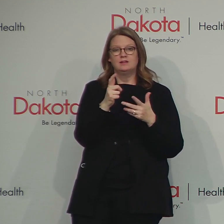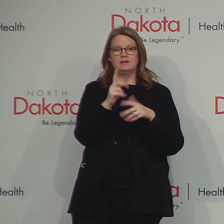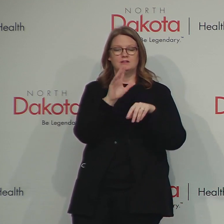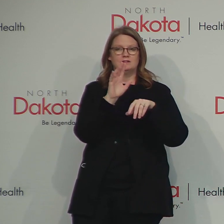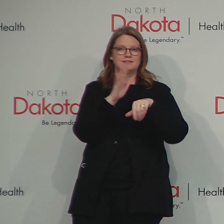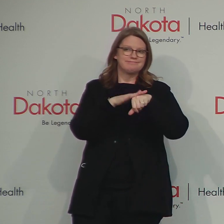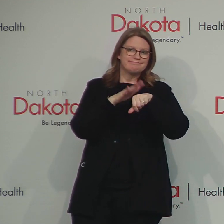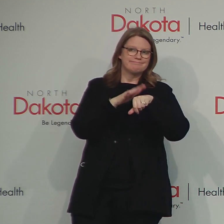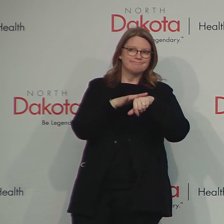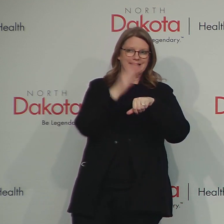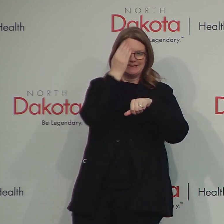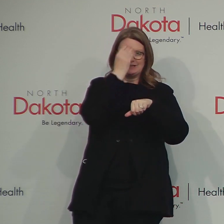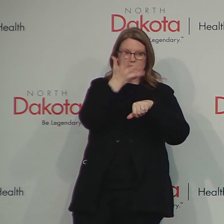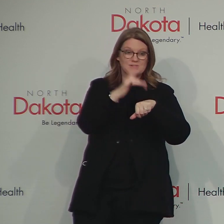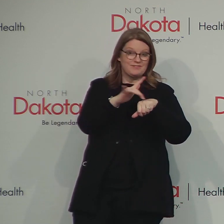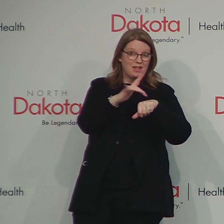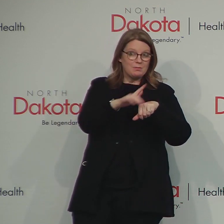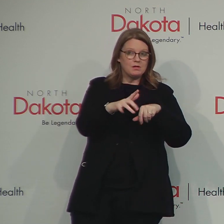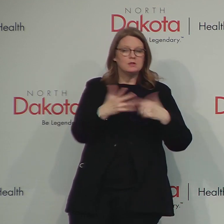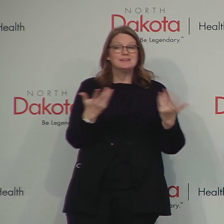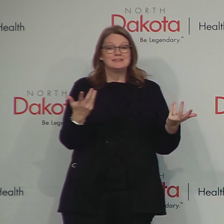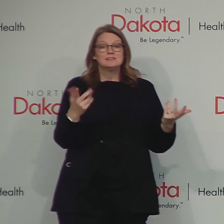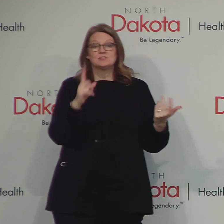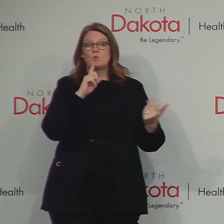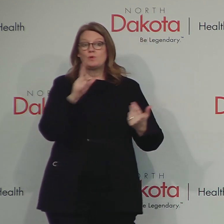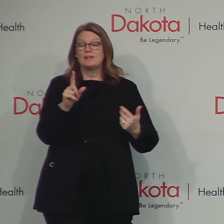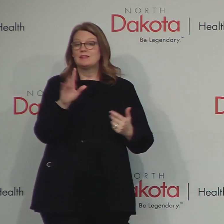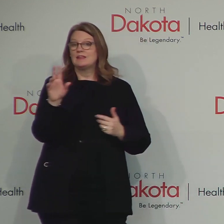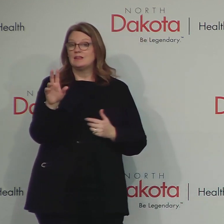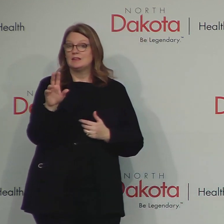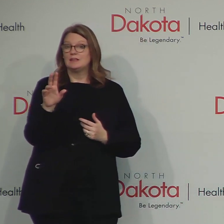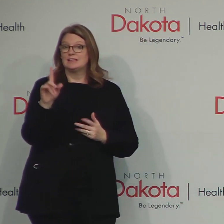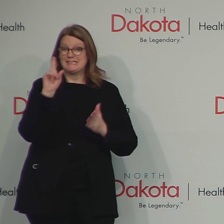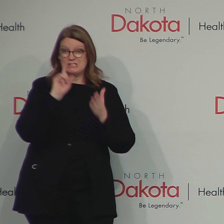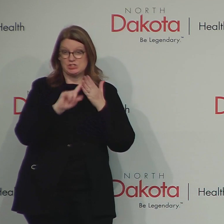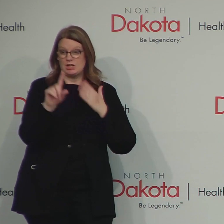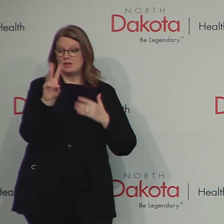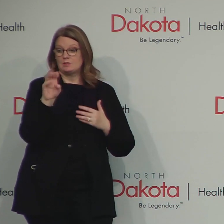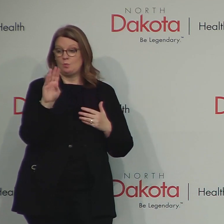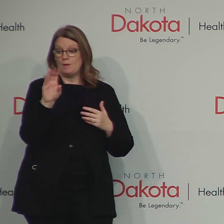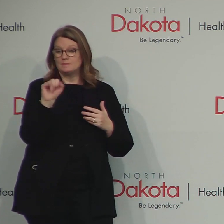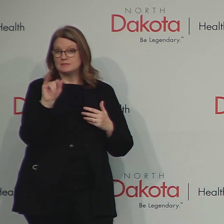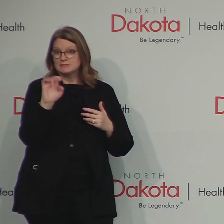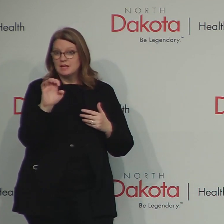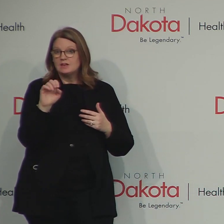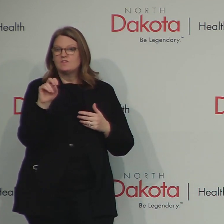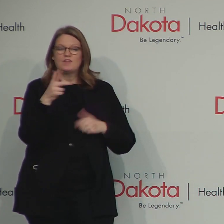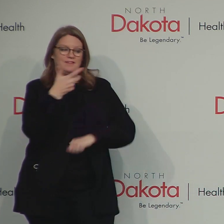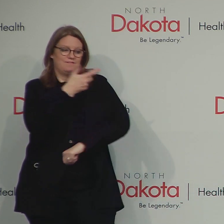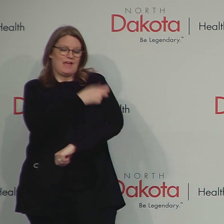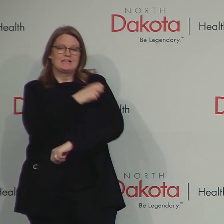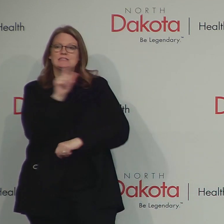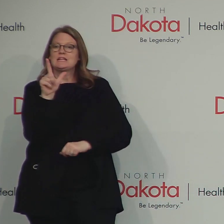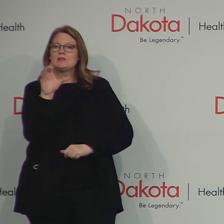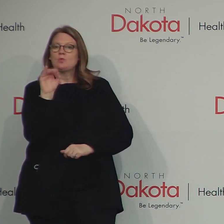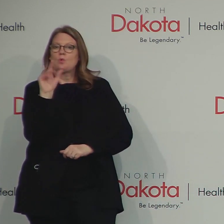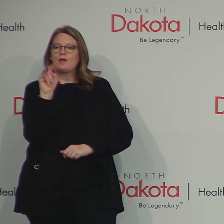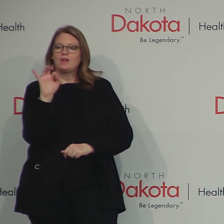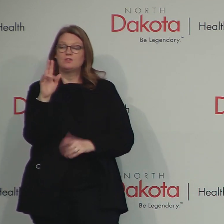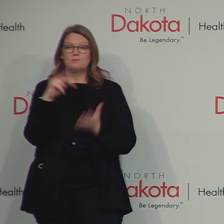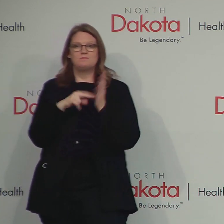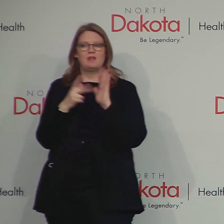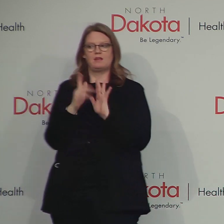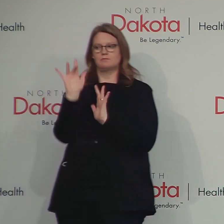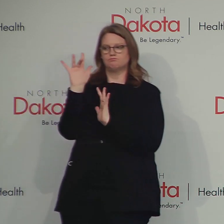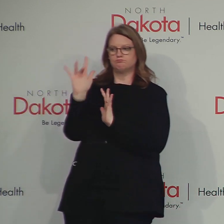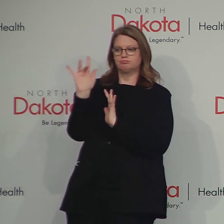That's why I really encourage North Dakotans to look at our vaccine locator on our website, and it will specifically have